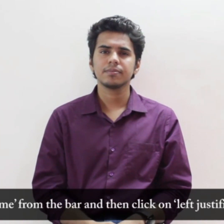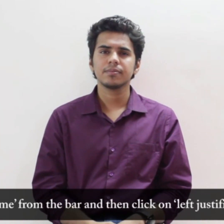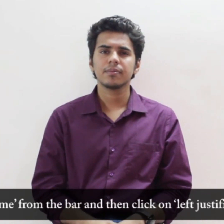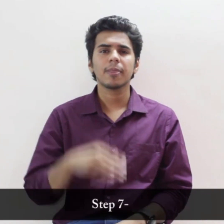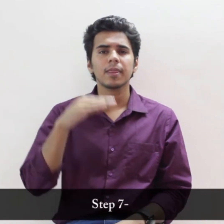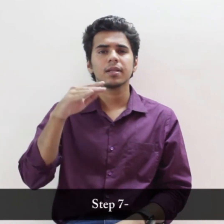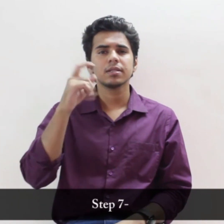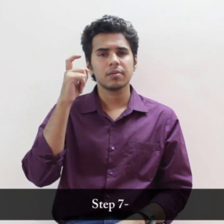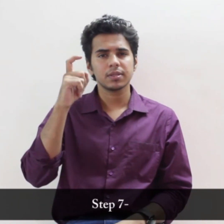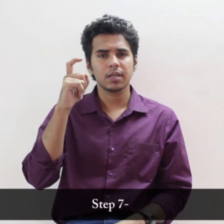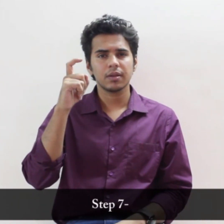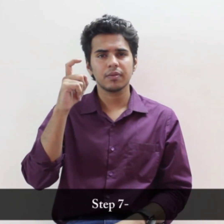Step 7.